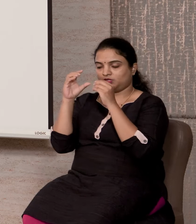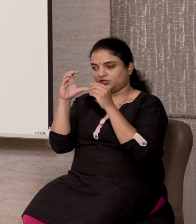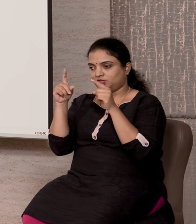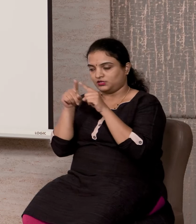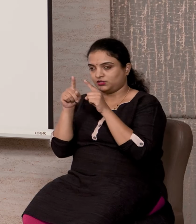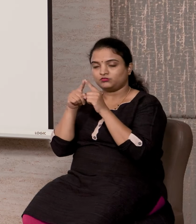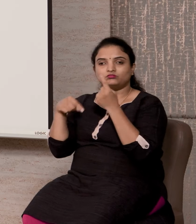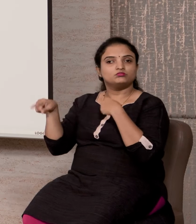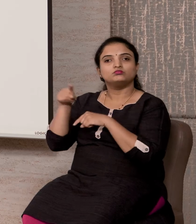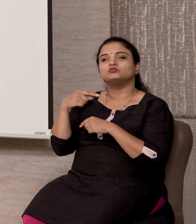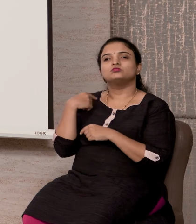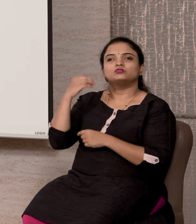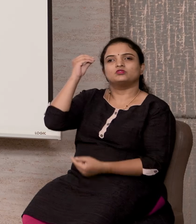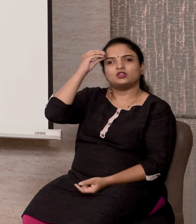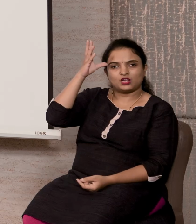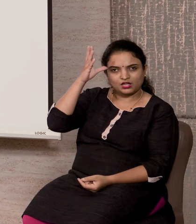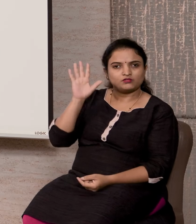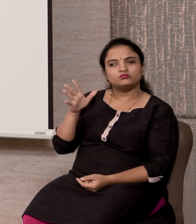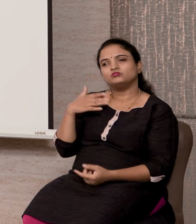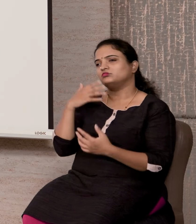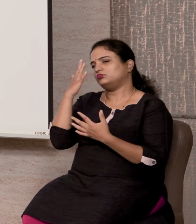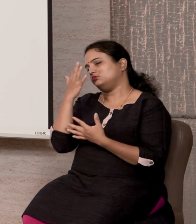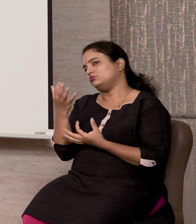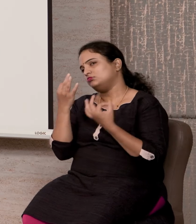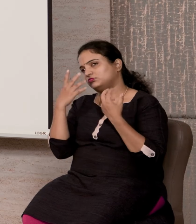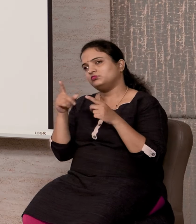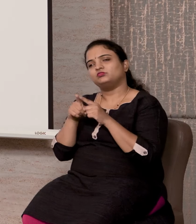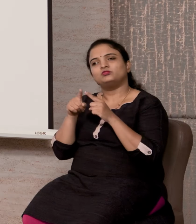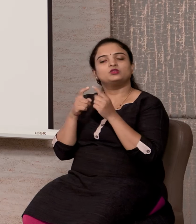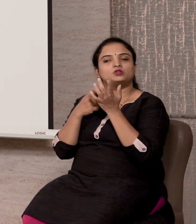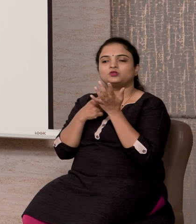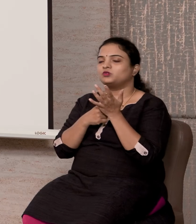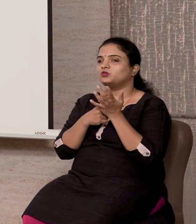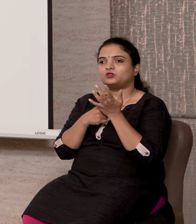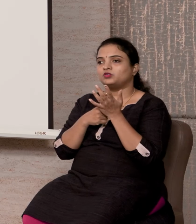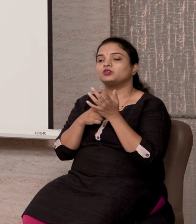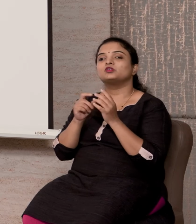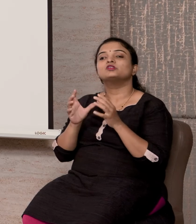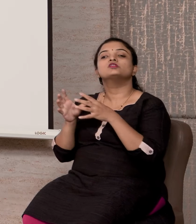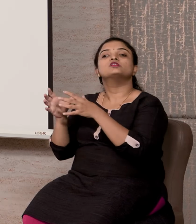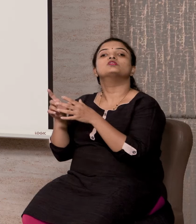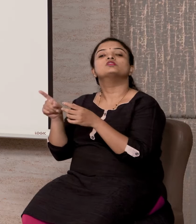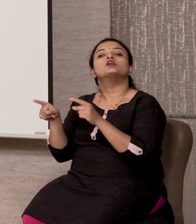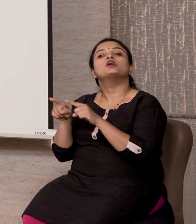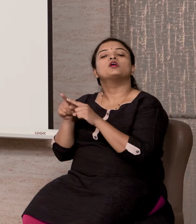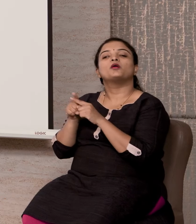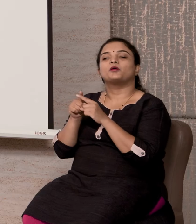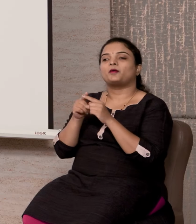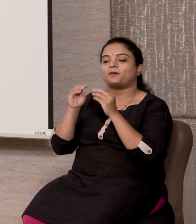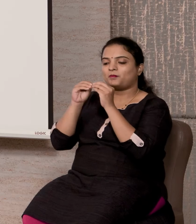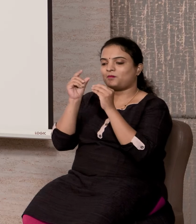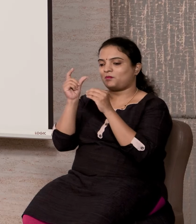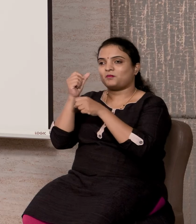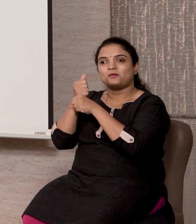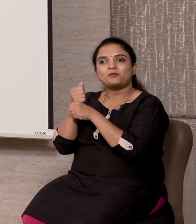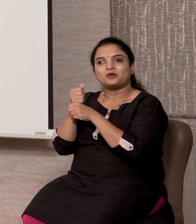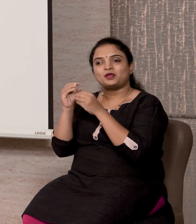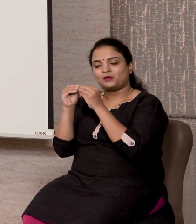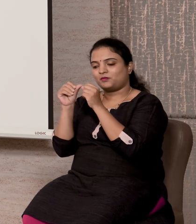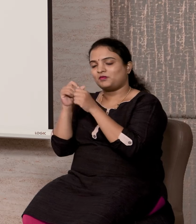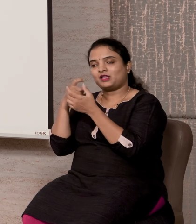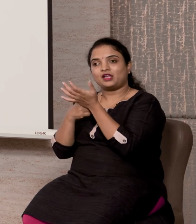already aware of accessibility. They've got sensitized, they know the guidelines. So the last bucket is more like a bug bash game where we give